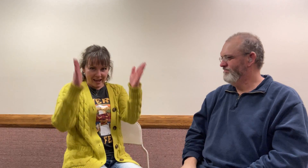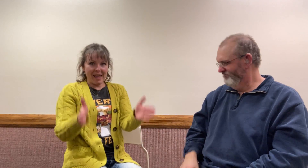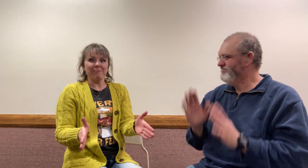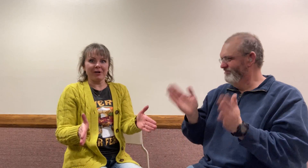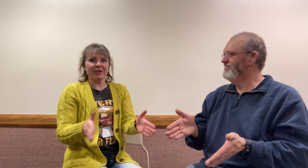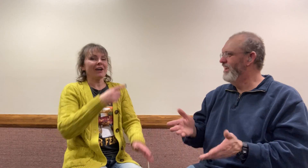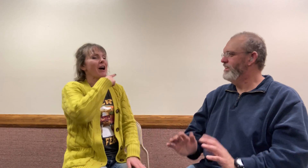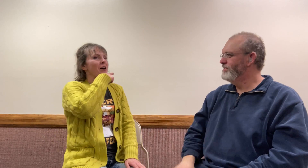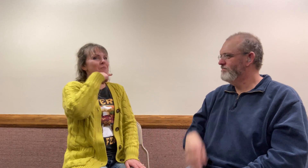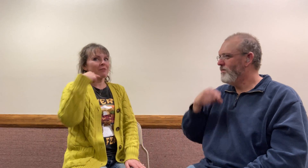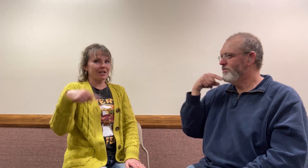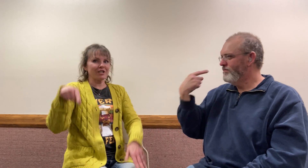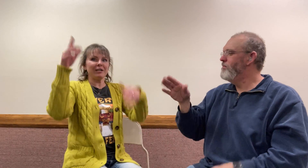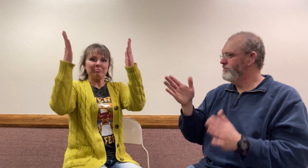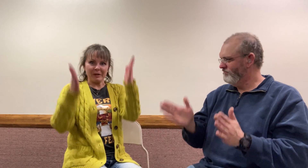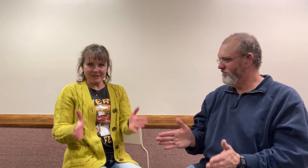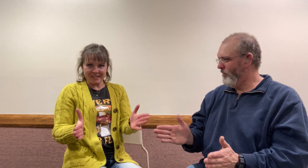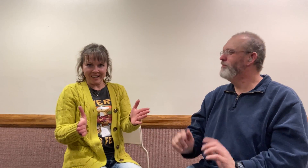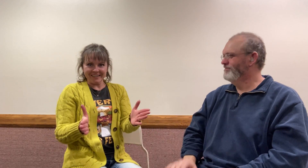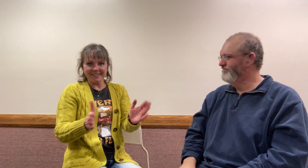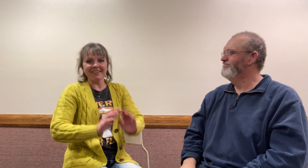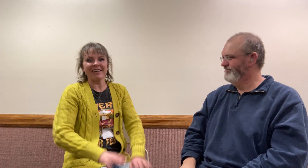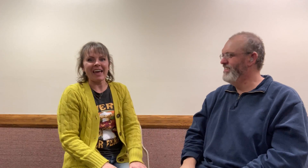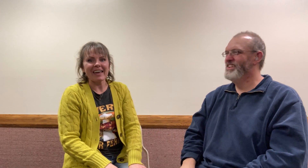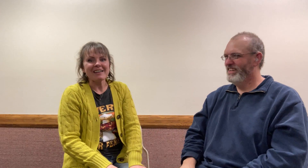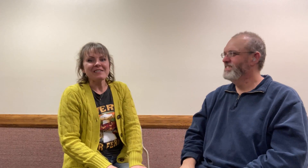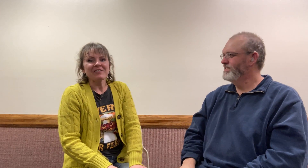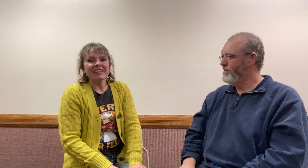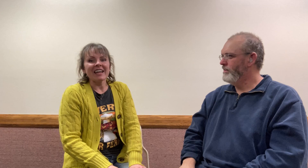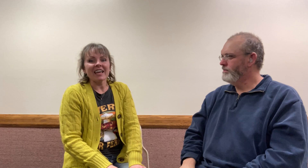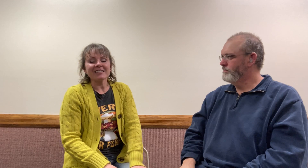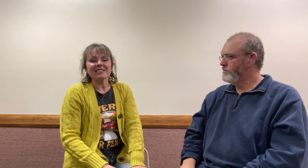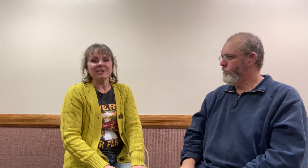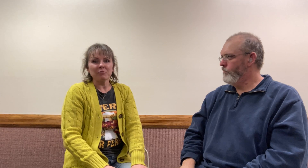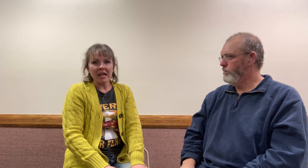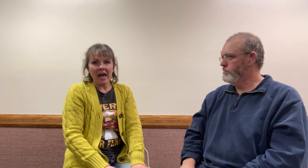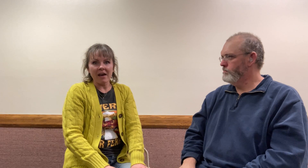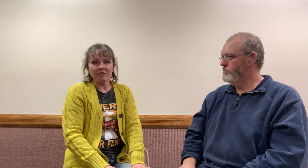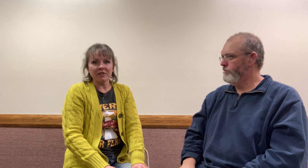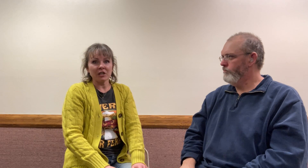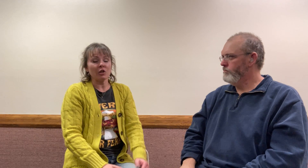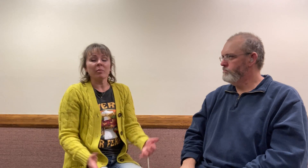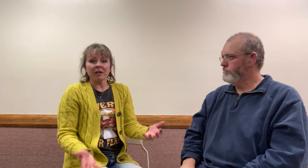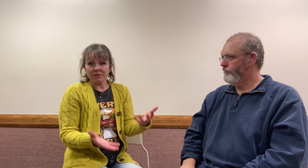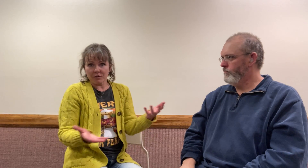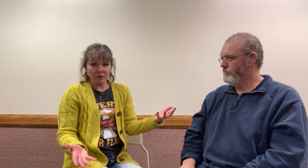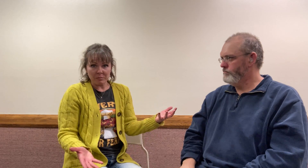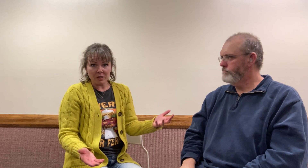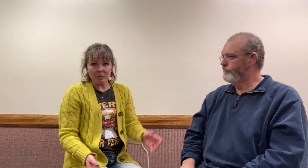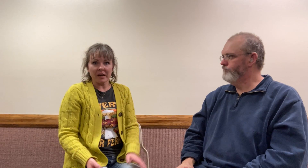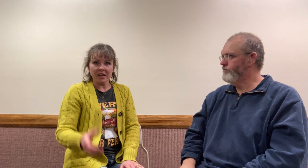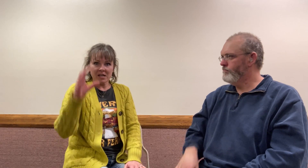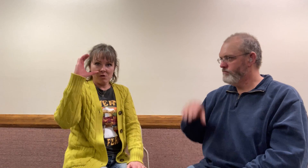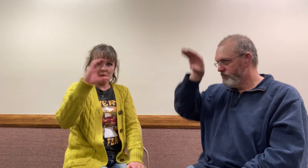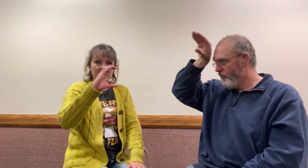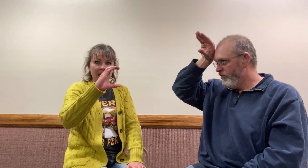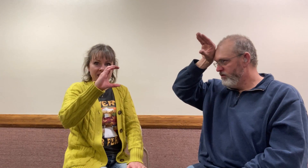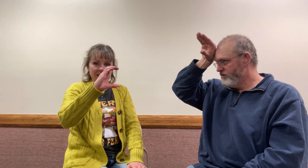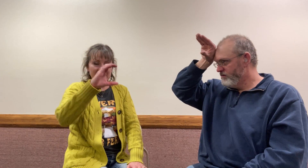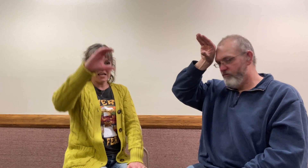And we're a Russian person, okay? Next, we have Cuba. If you're from Cuba, we make a C and